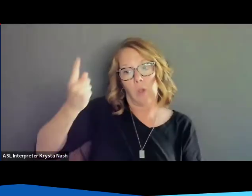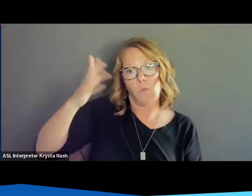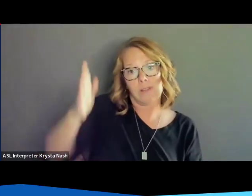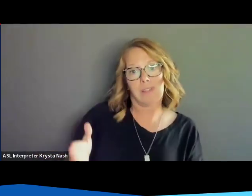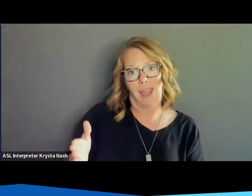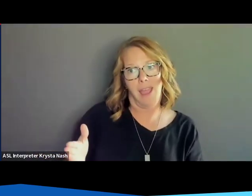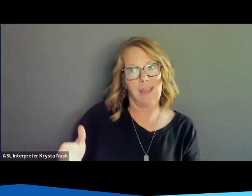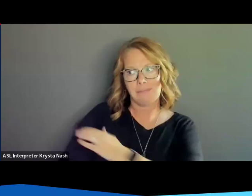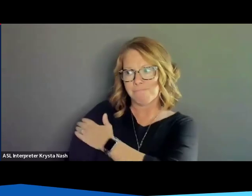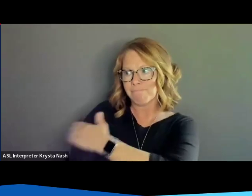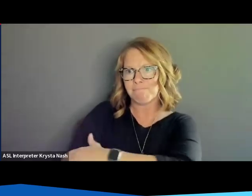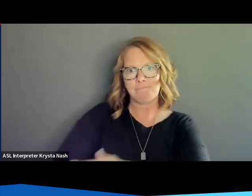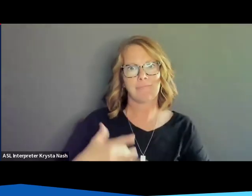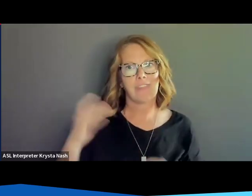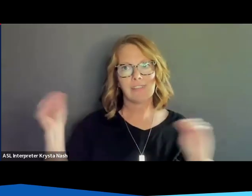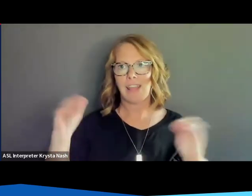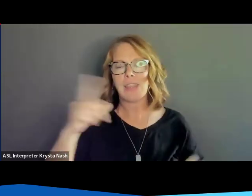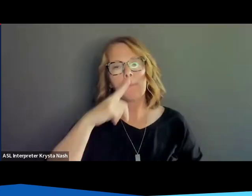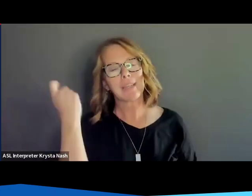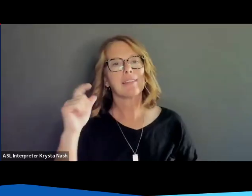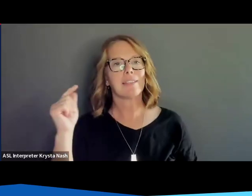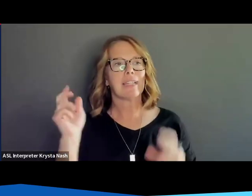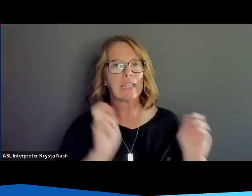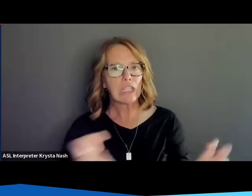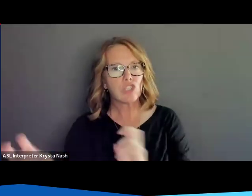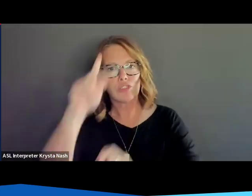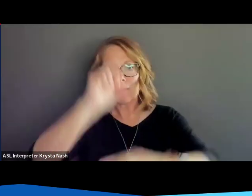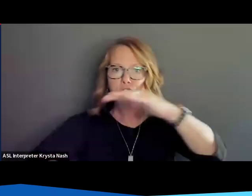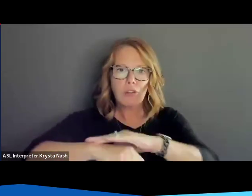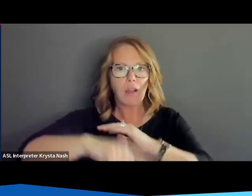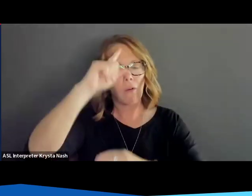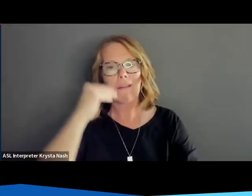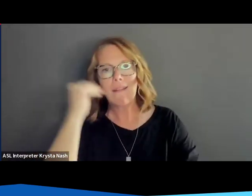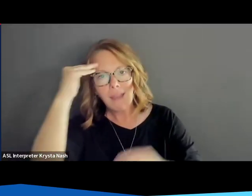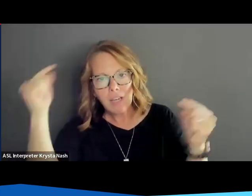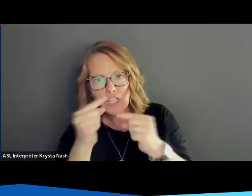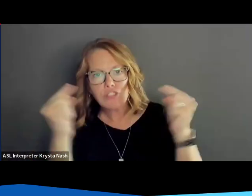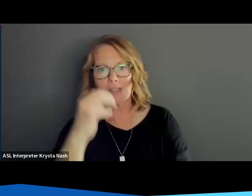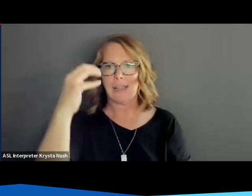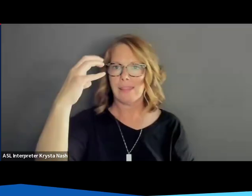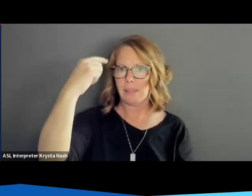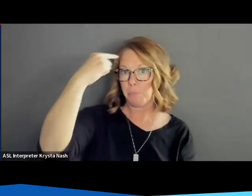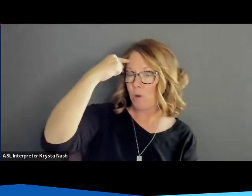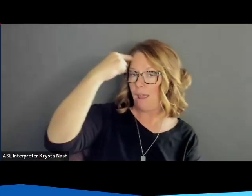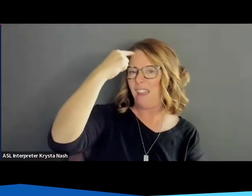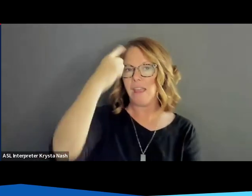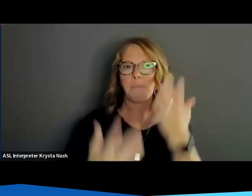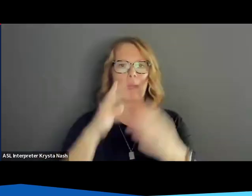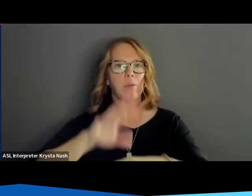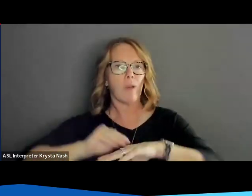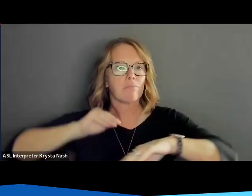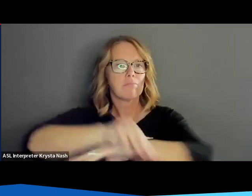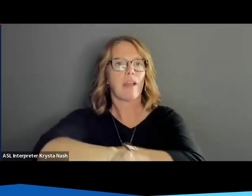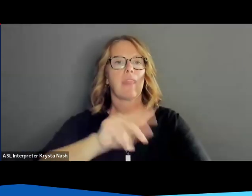they don't feel. Because of issues of having a stroke or head injury in the brain, it might interfere with that